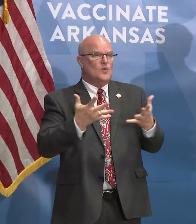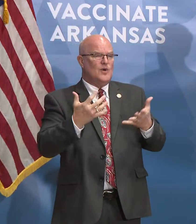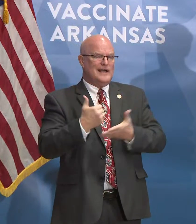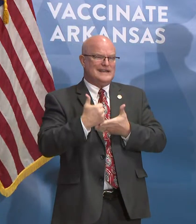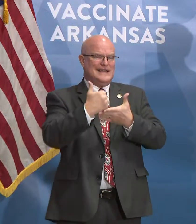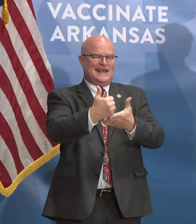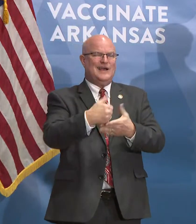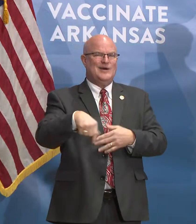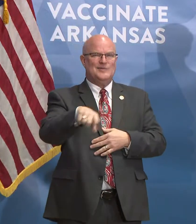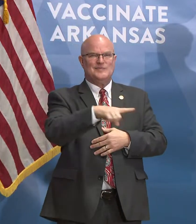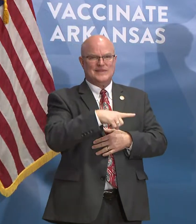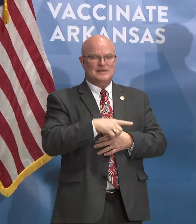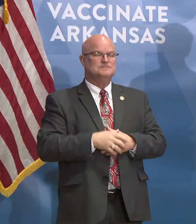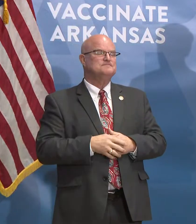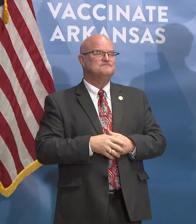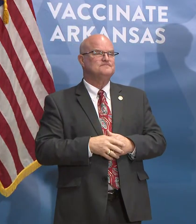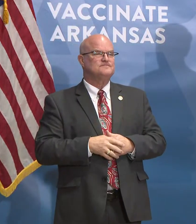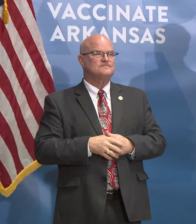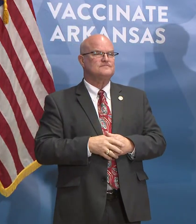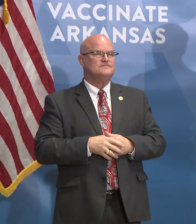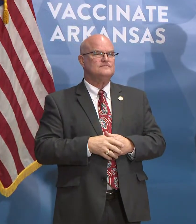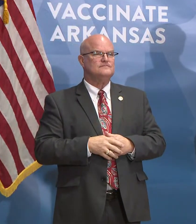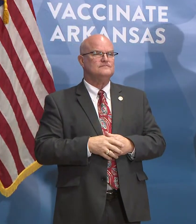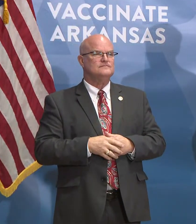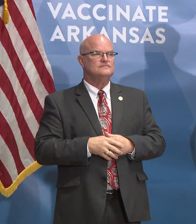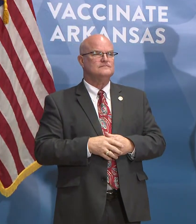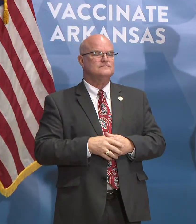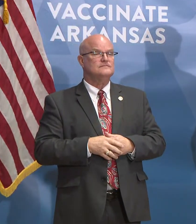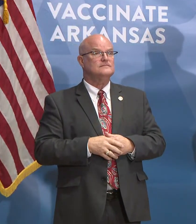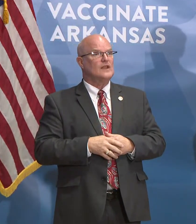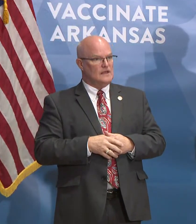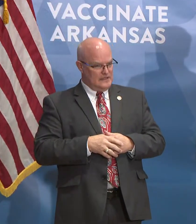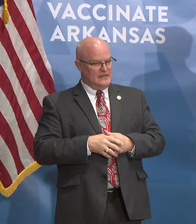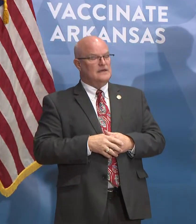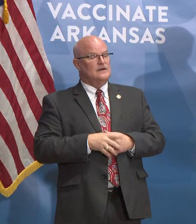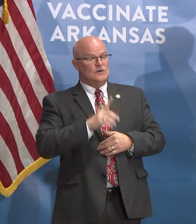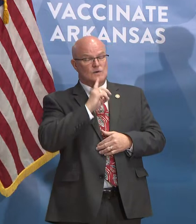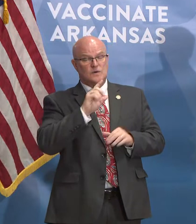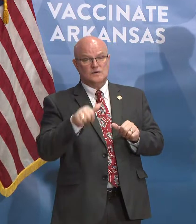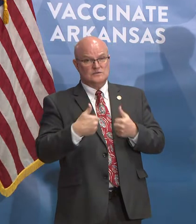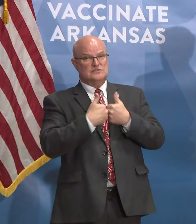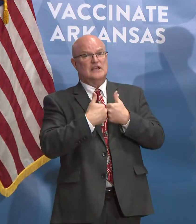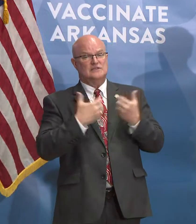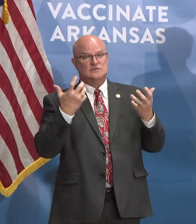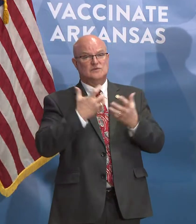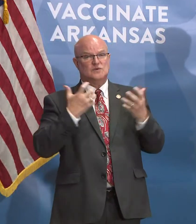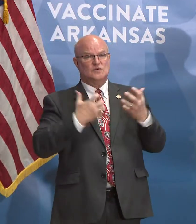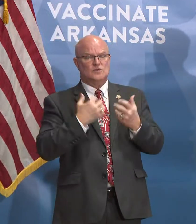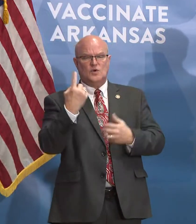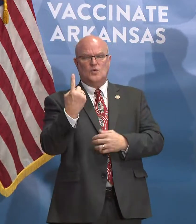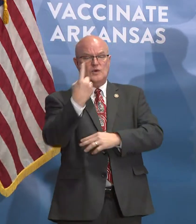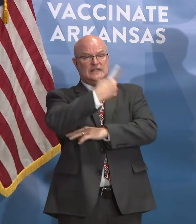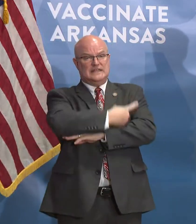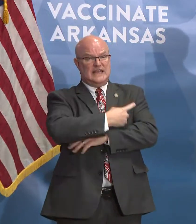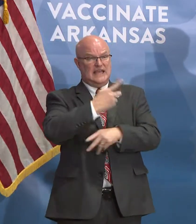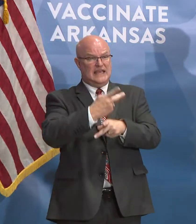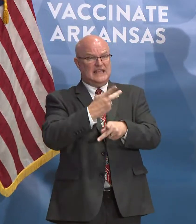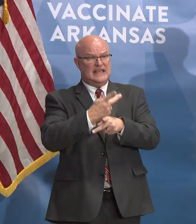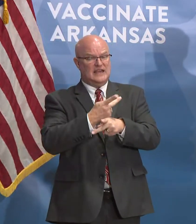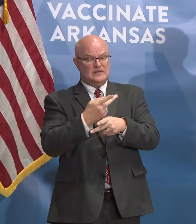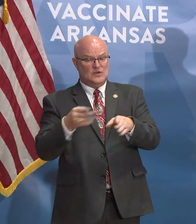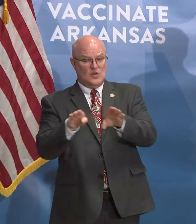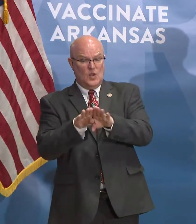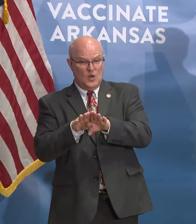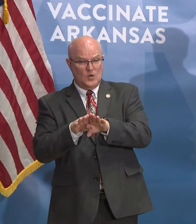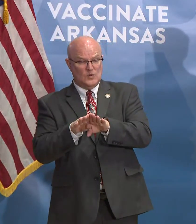them out through this period? Well, it's a challenge. You think about one daycare center having to